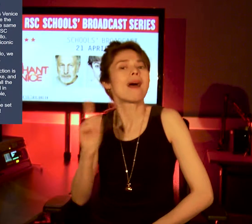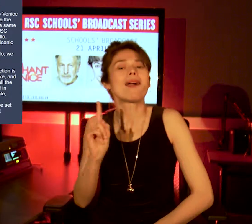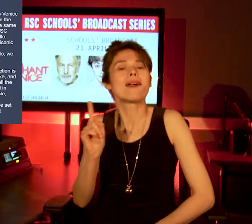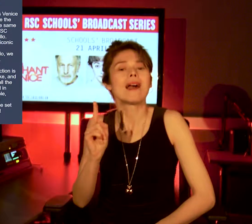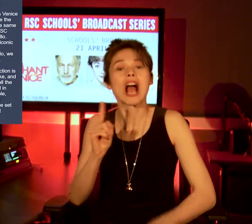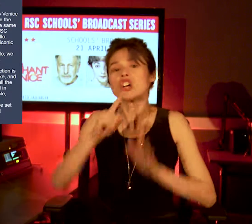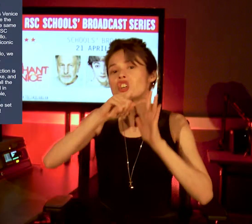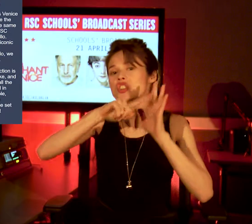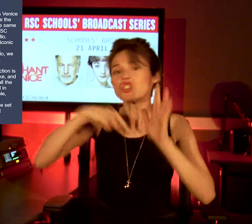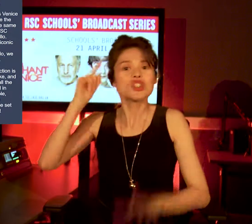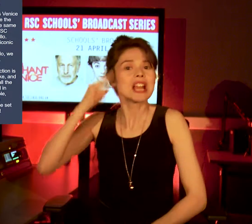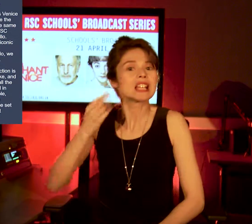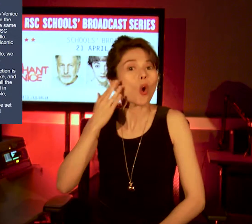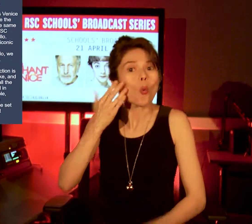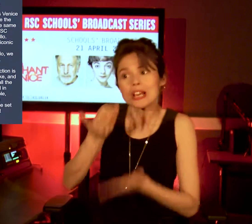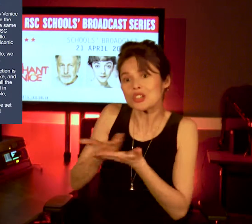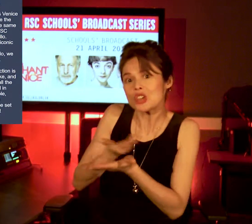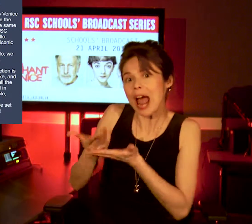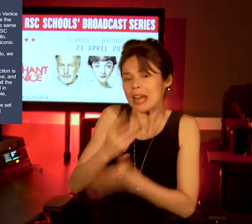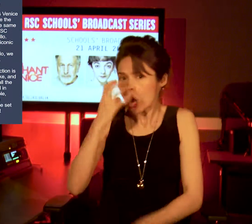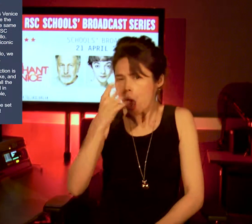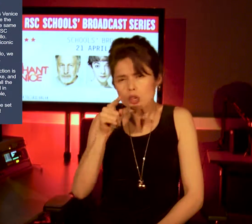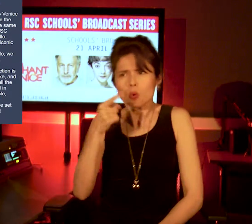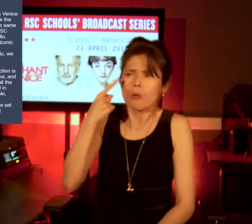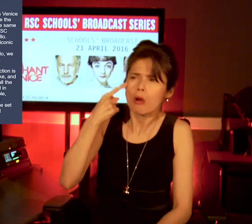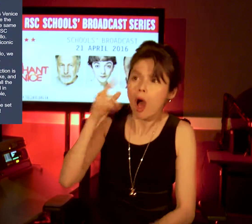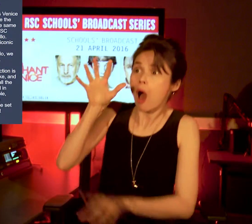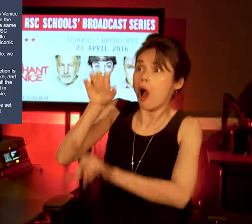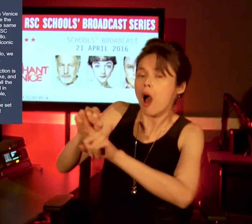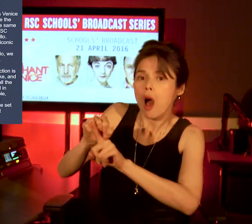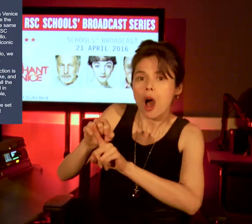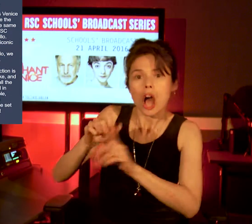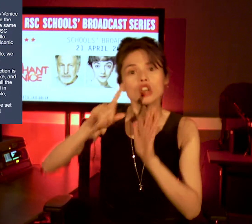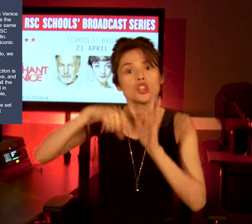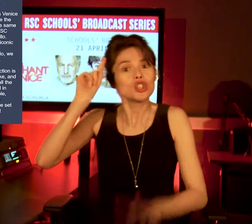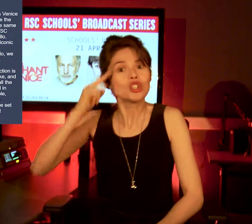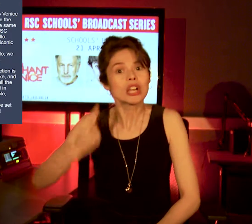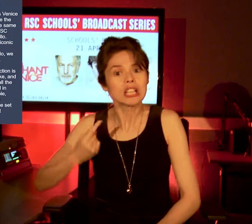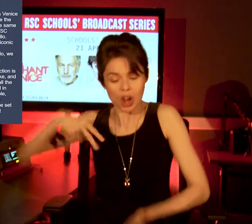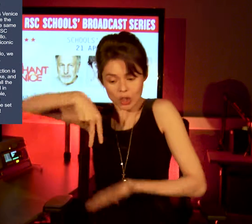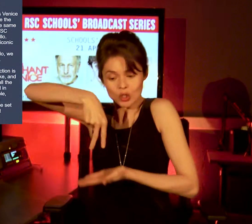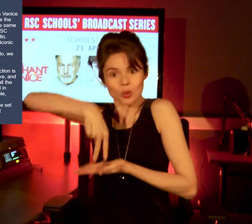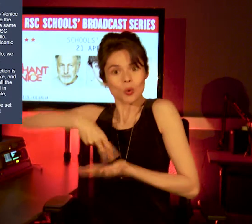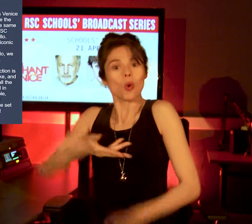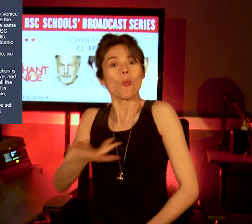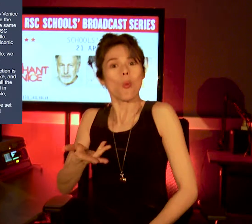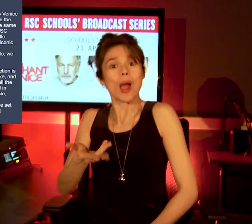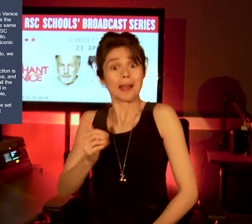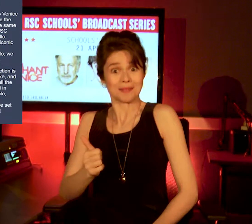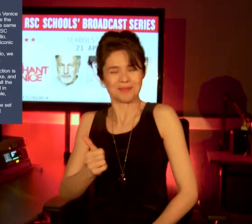For example, keep an eye out for where Jessica is positioned on the set when she talks to Lancelot